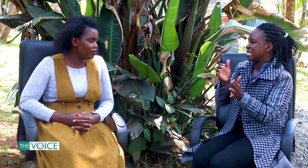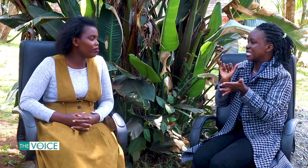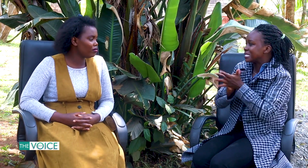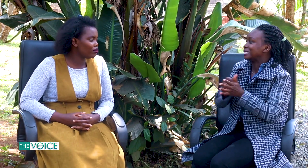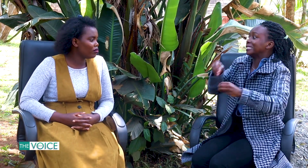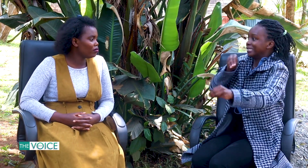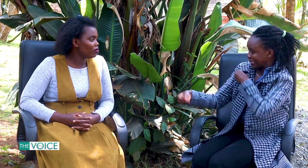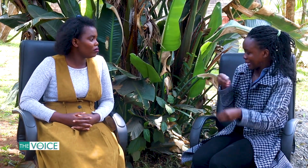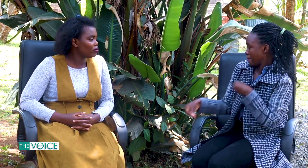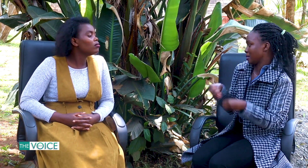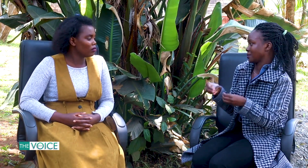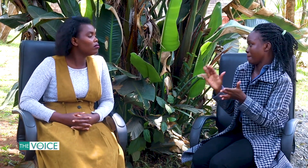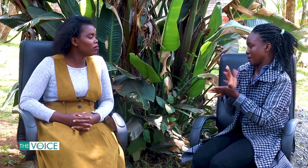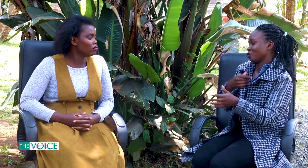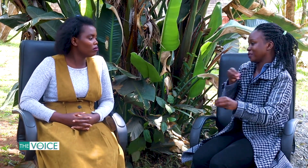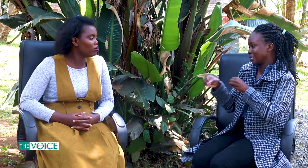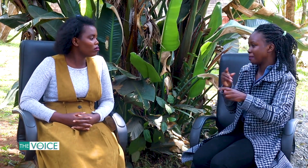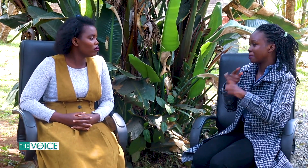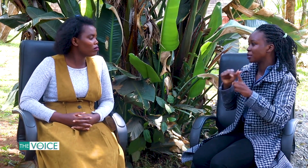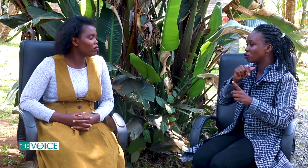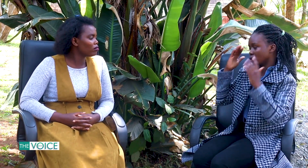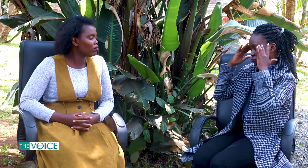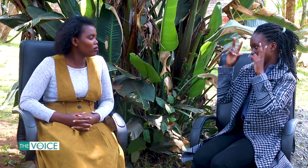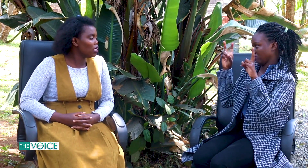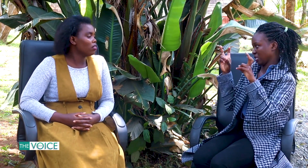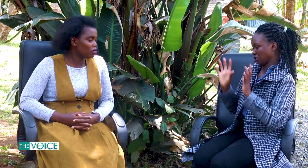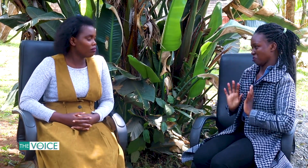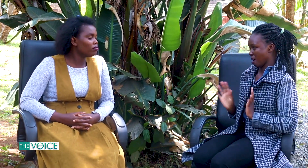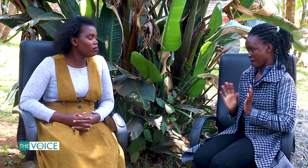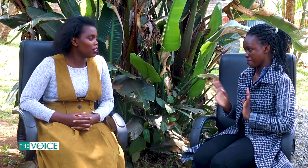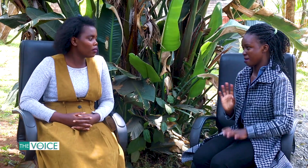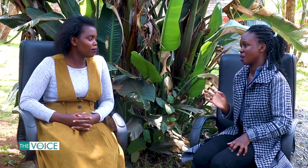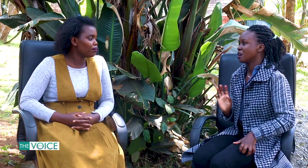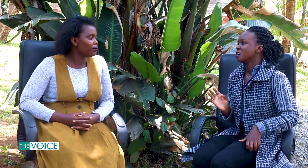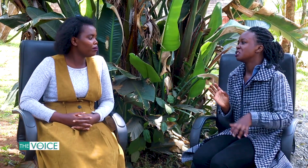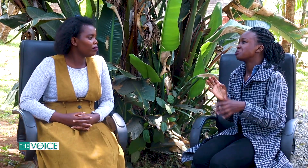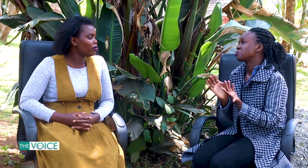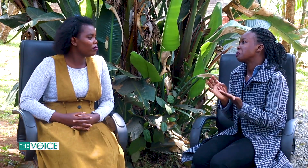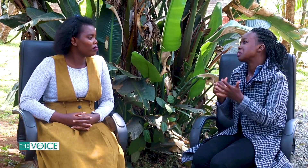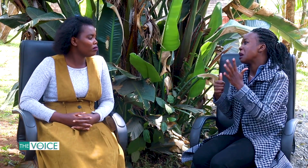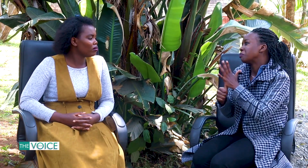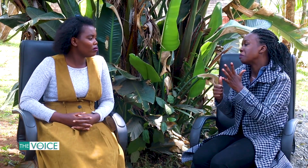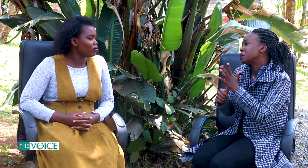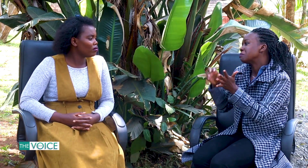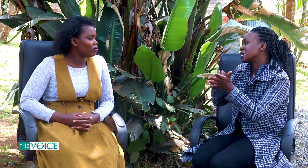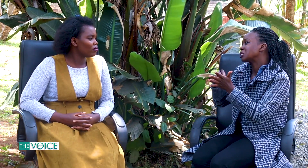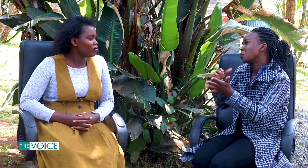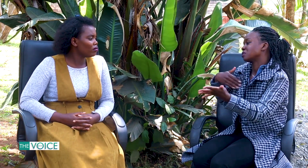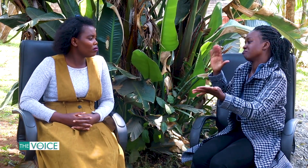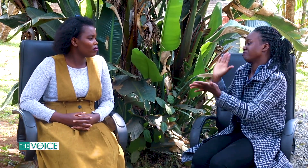done. Because sometimes you get to meet other persons with disabilities who are experiencing mental health challenges. We focus on a lot of topics to do